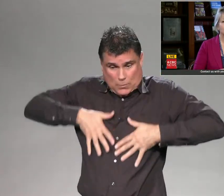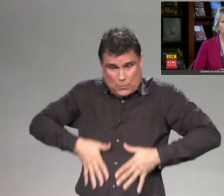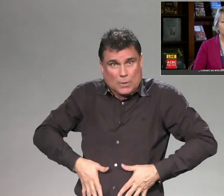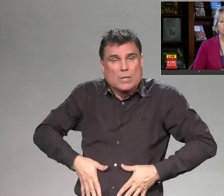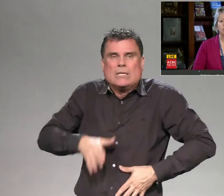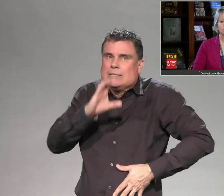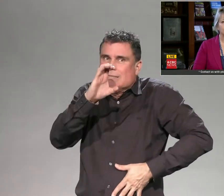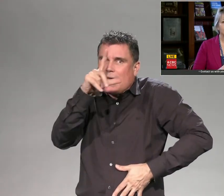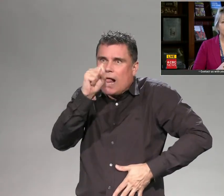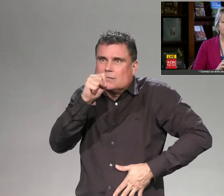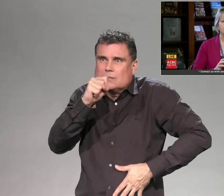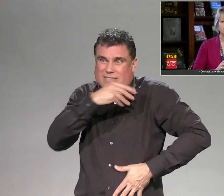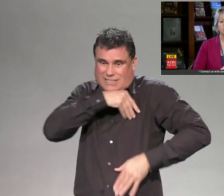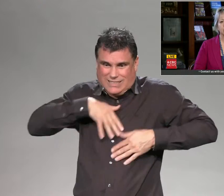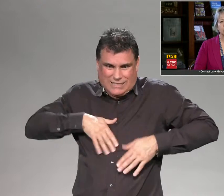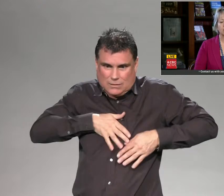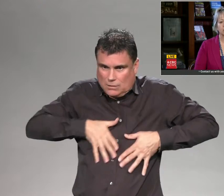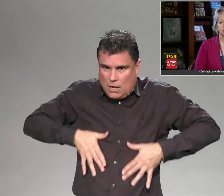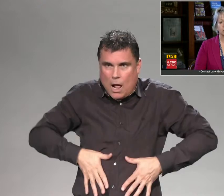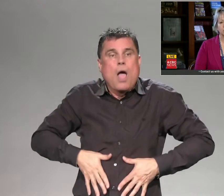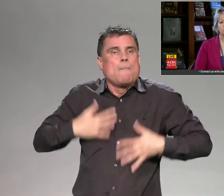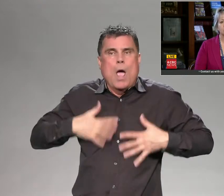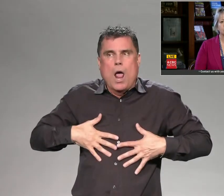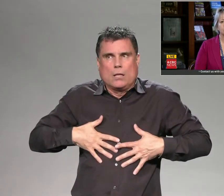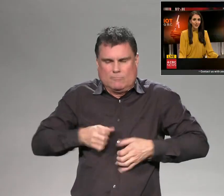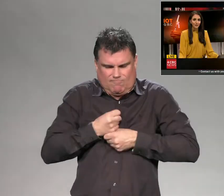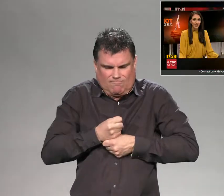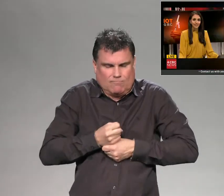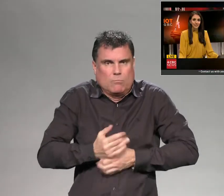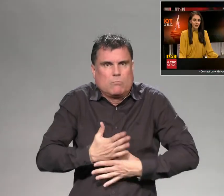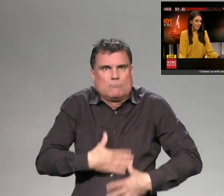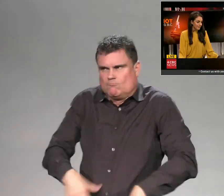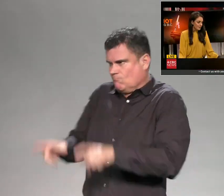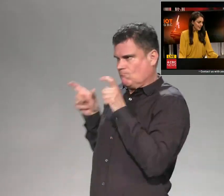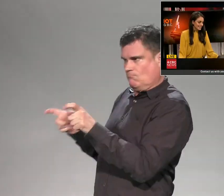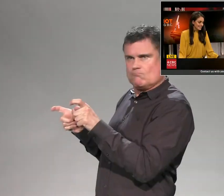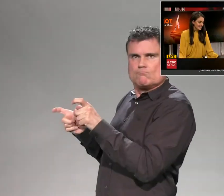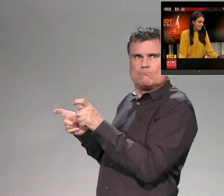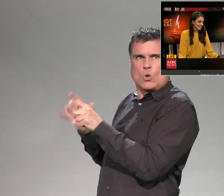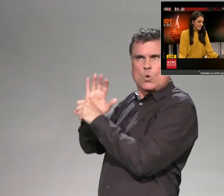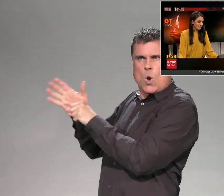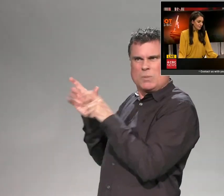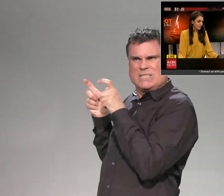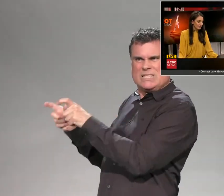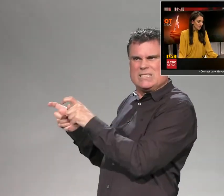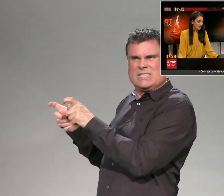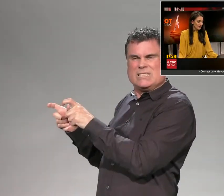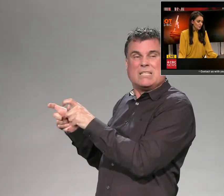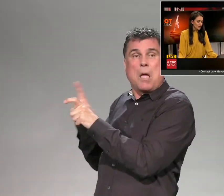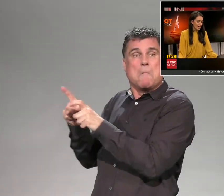So no, we don't think any of those are our concern. Okay, and finally, do any of the vaccines